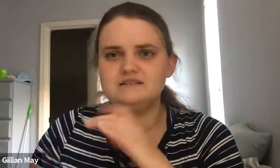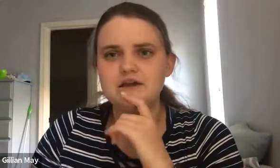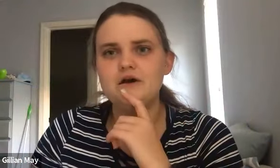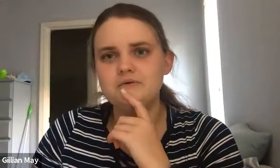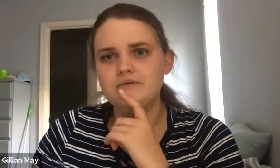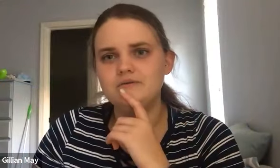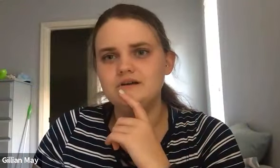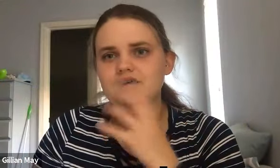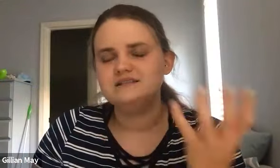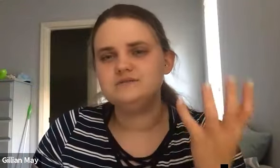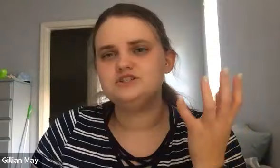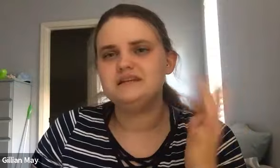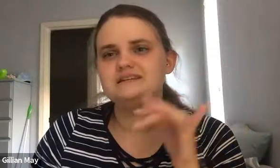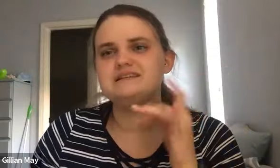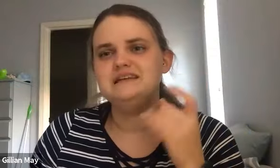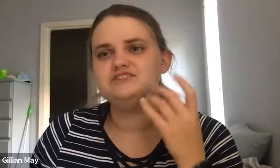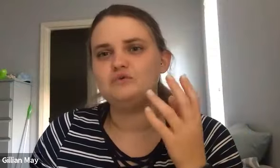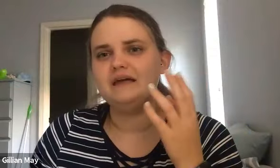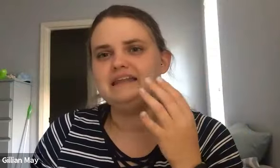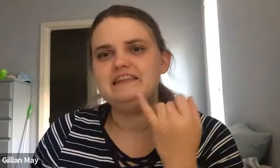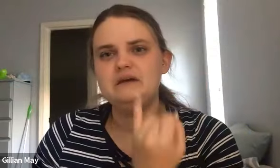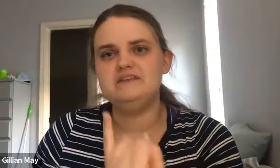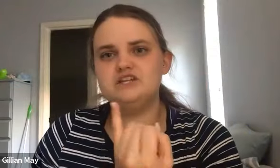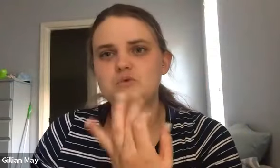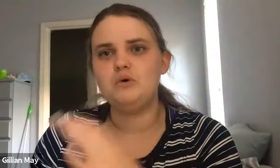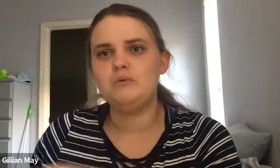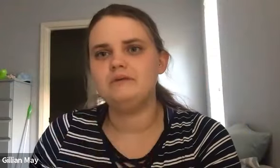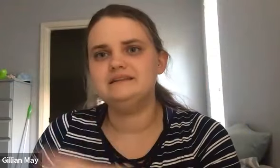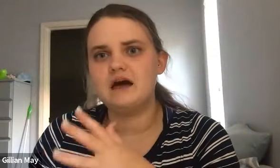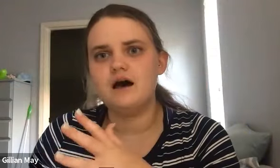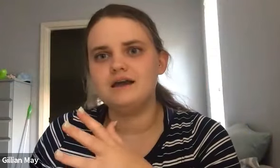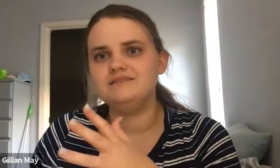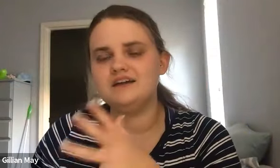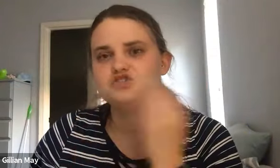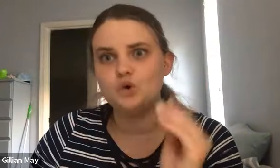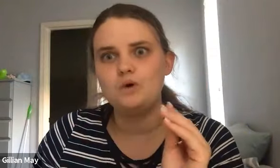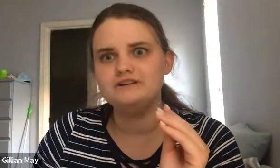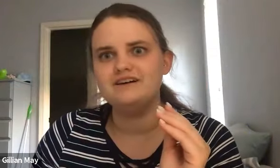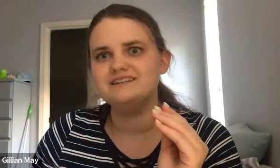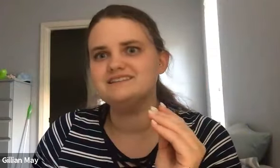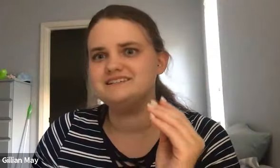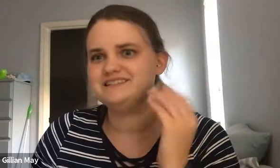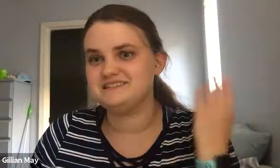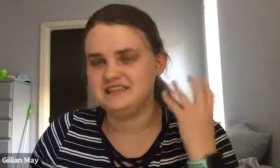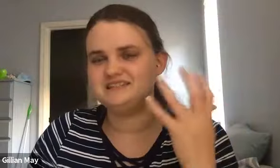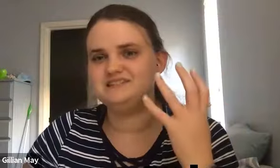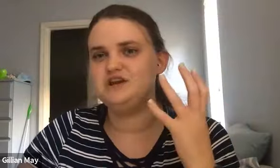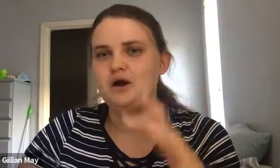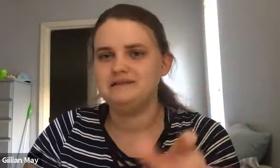was like, oh, I see what you mean. It doesn't need its own like little individual like sign like store does because that's,